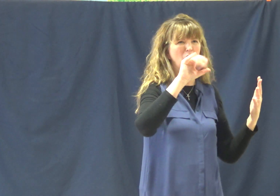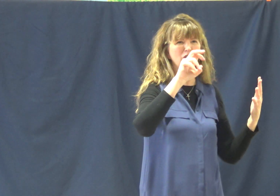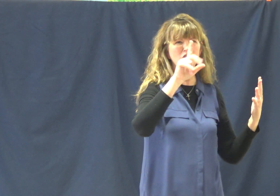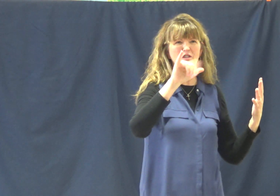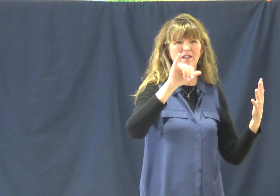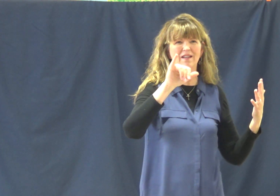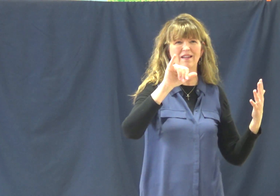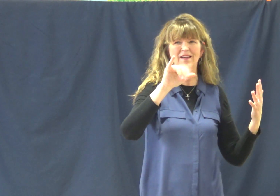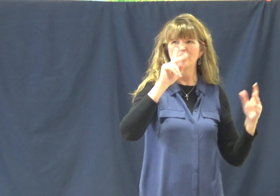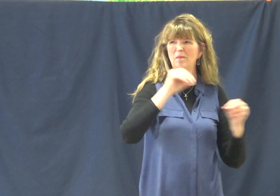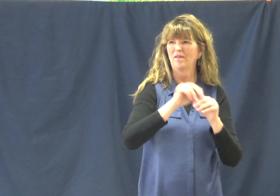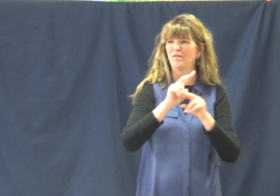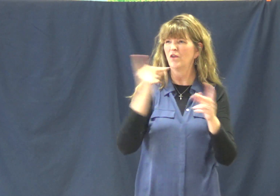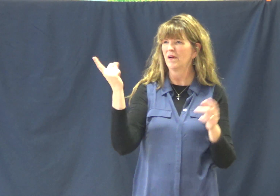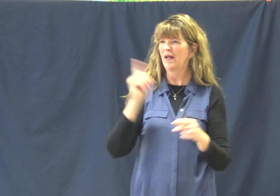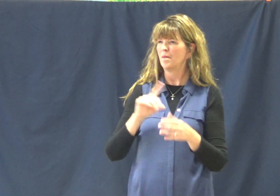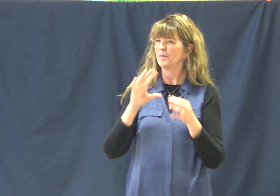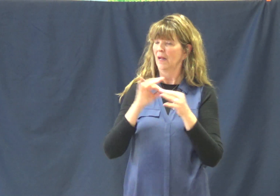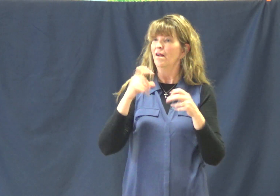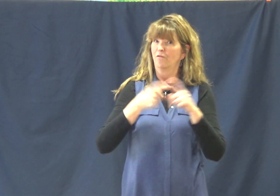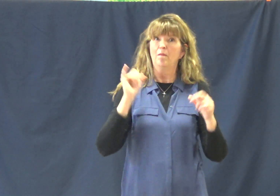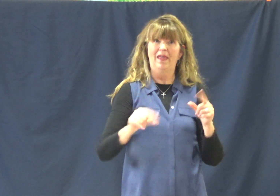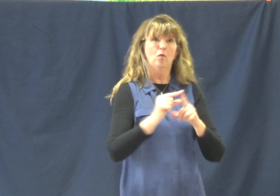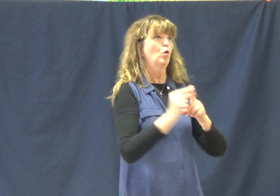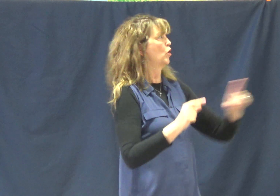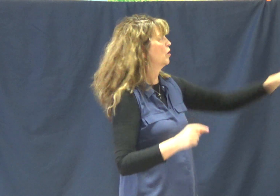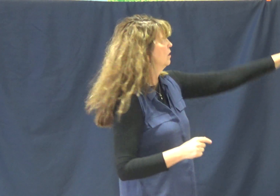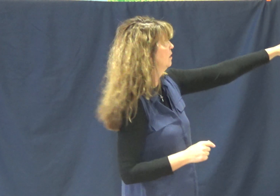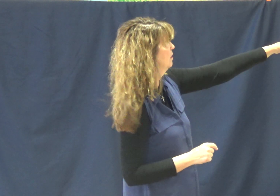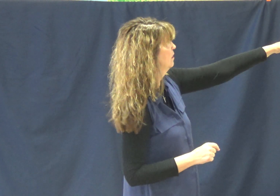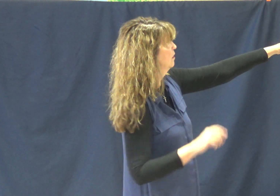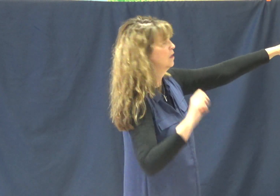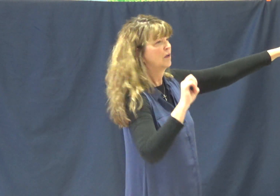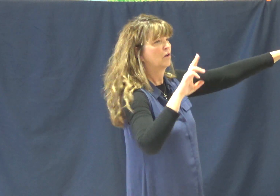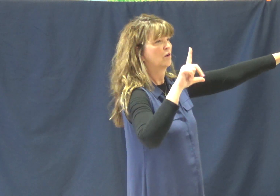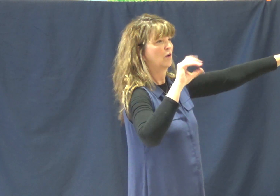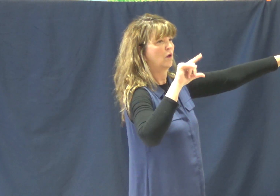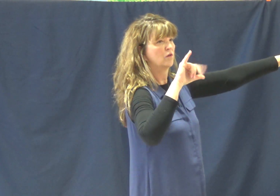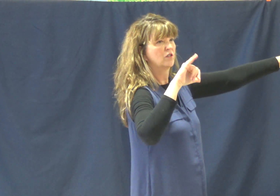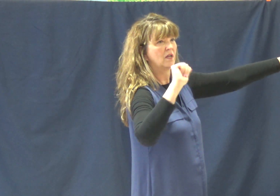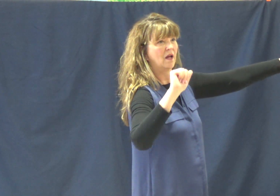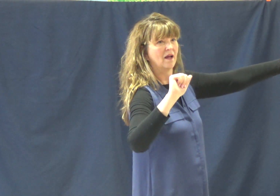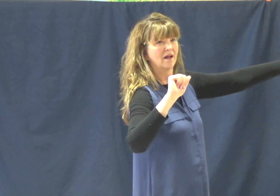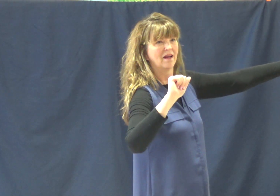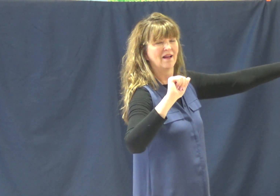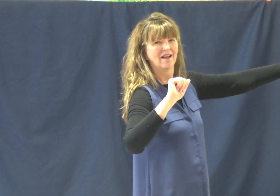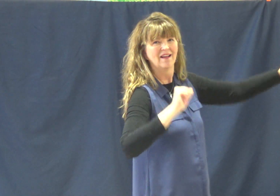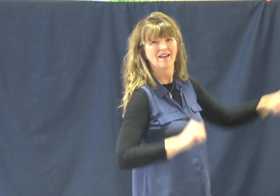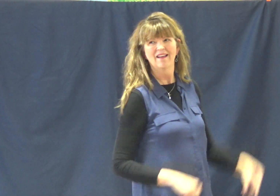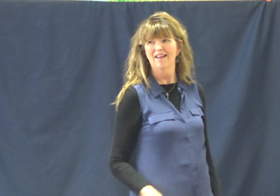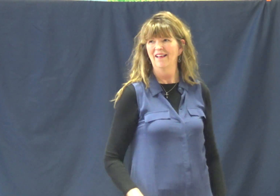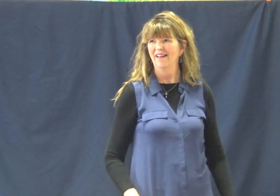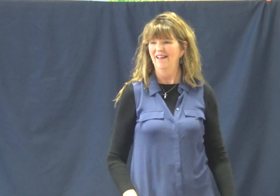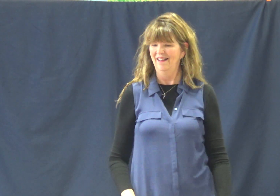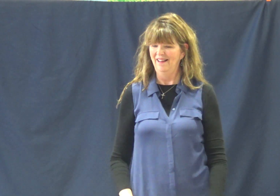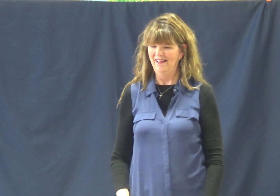wonderful things about that. It's called a eulogy. And it comes from this word, eulogia.